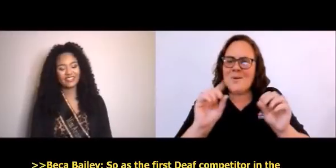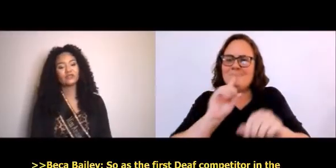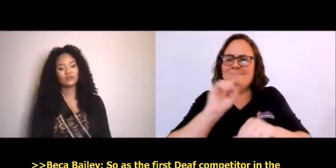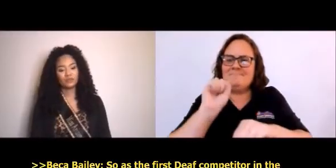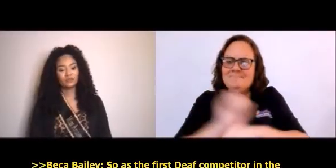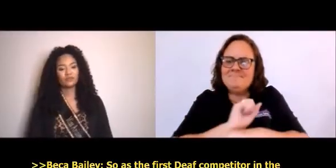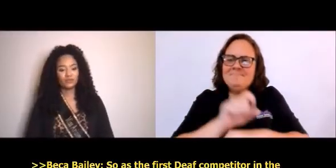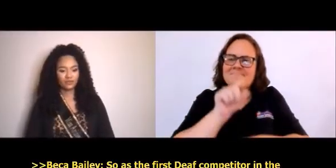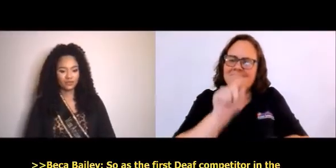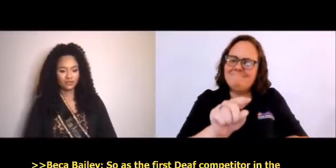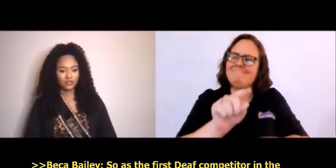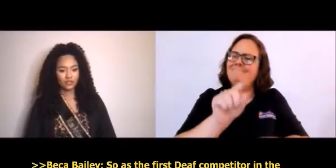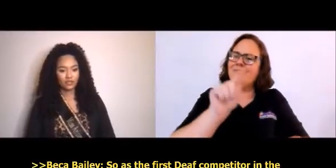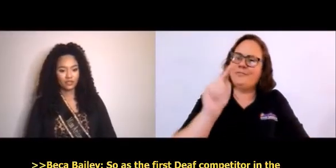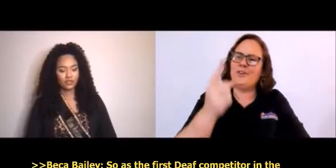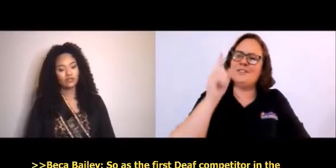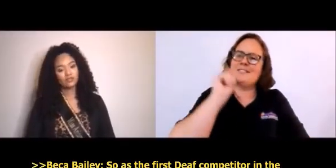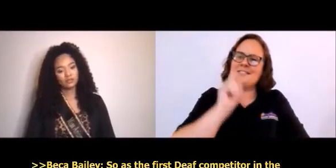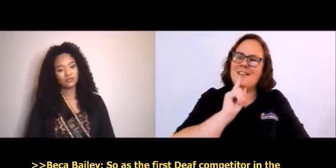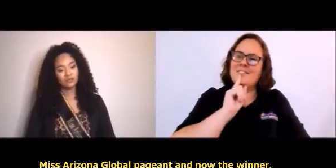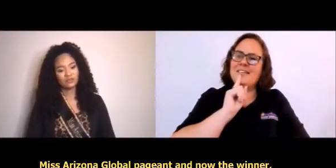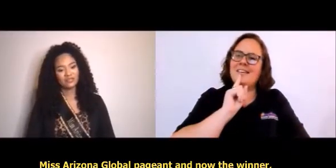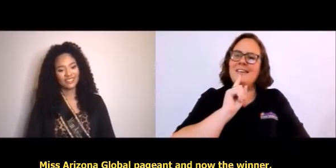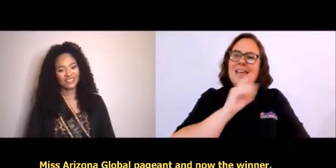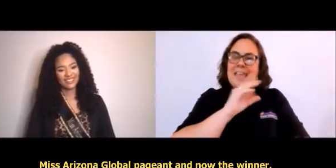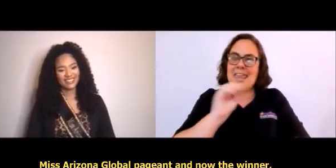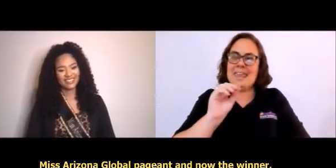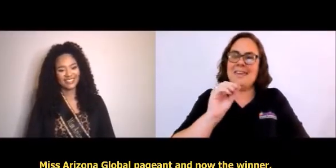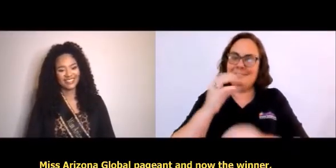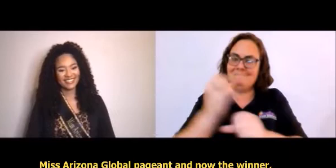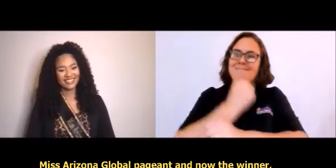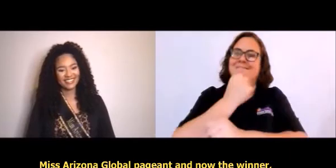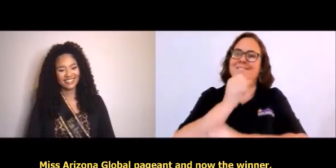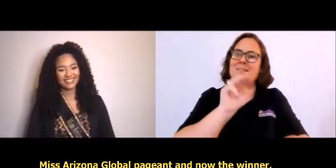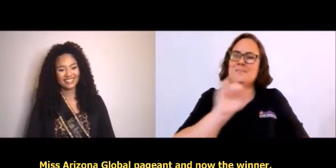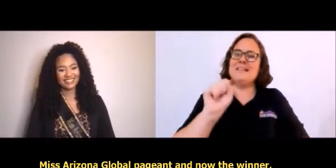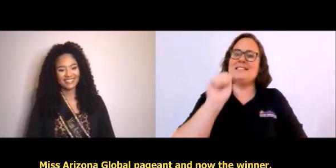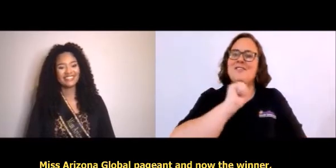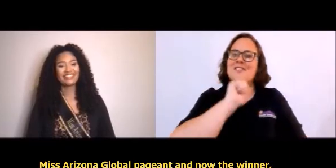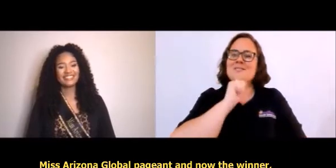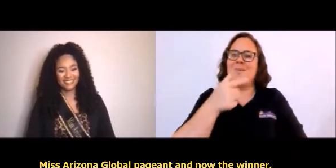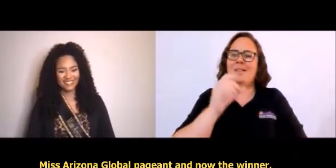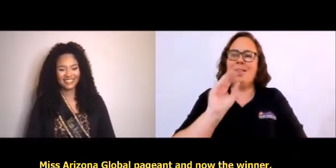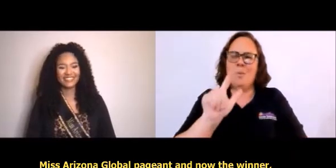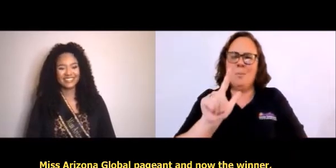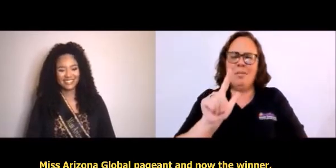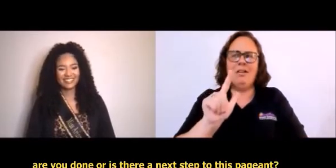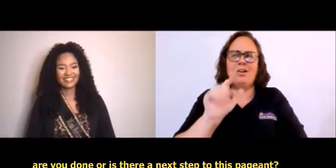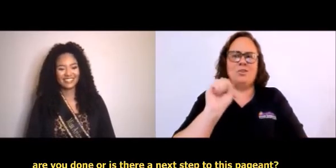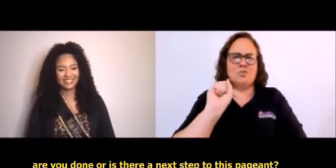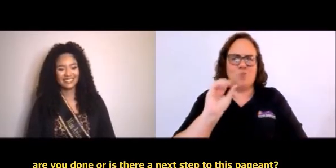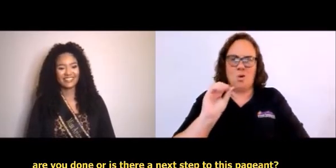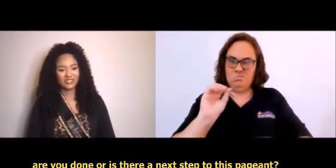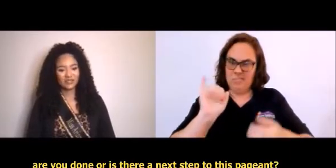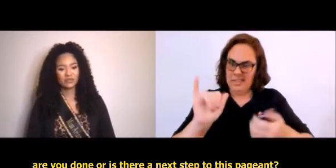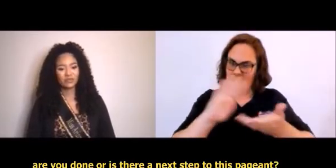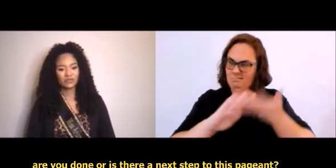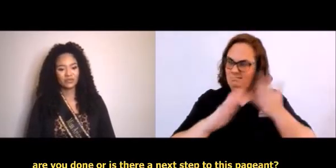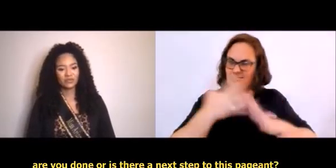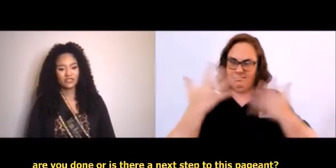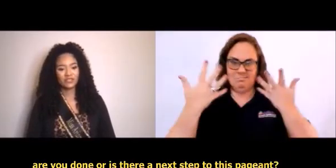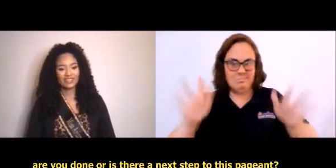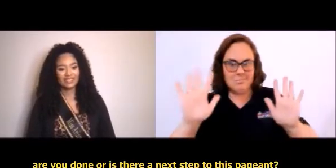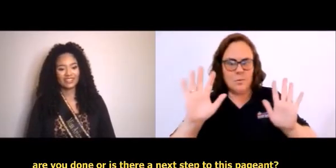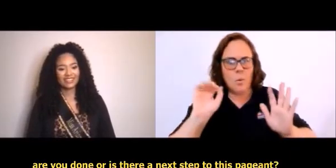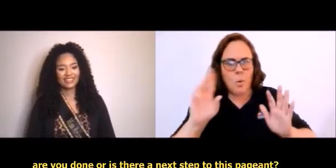So as the first deaf competitor in the Miss Arizona Global Pageant and now the winner, are you done or is